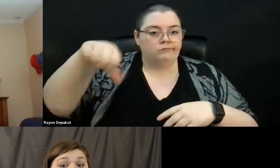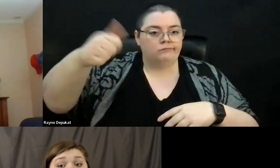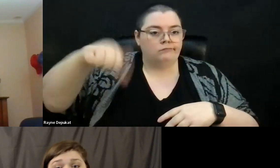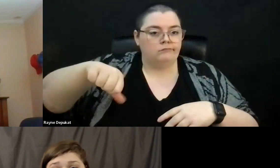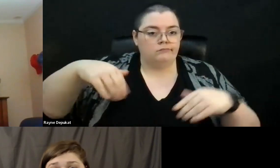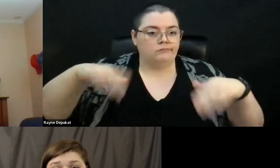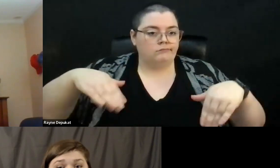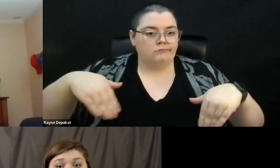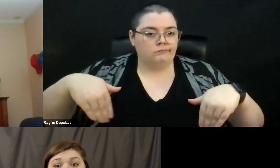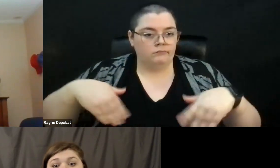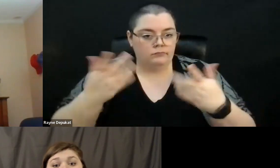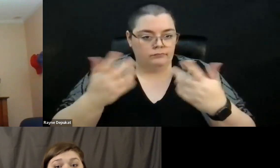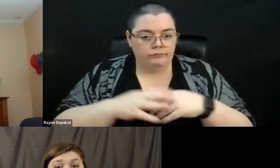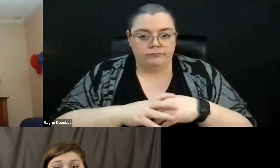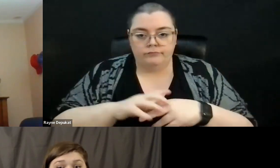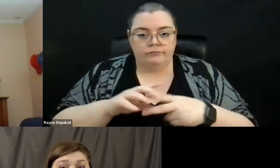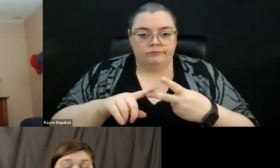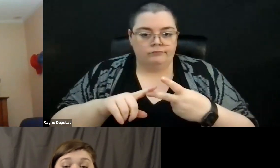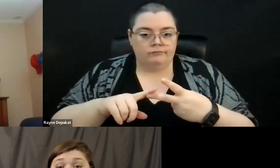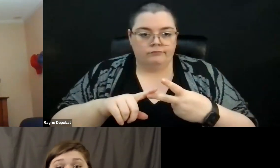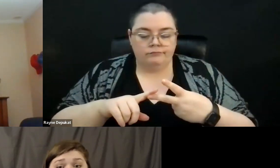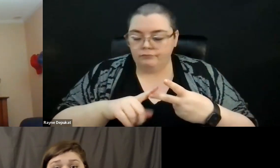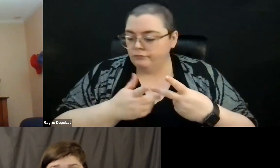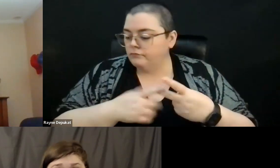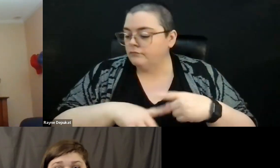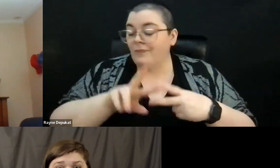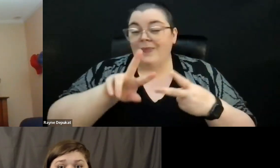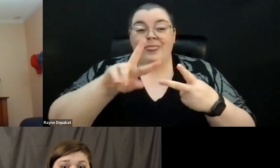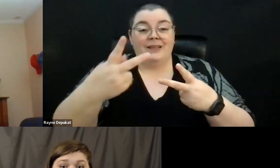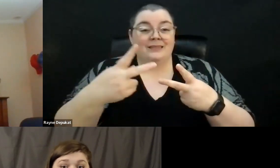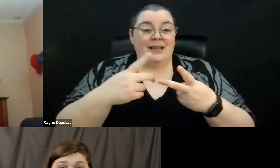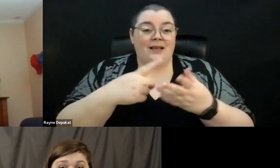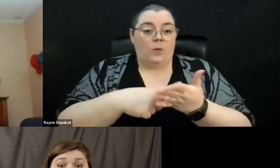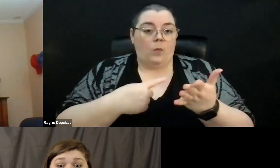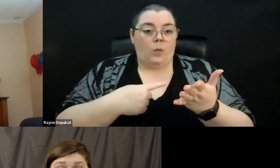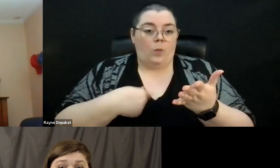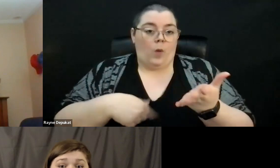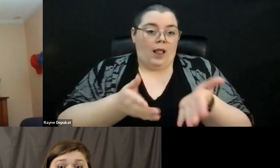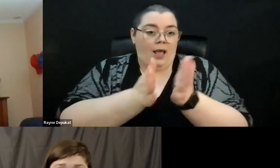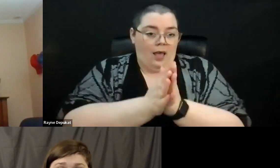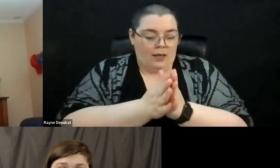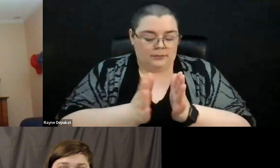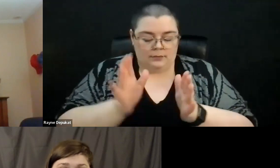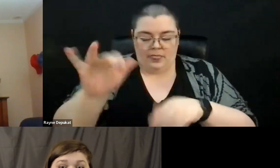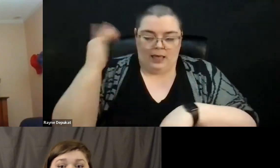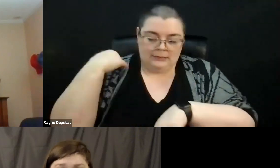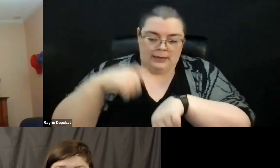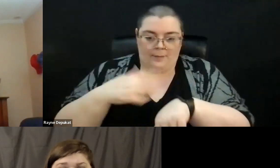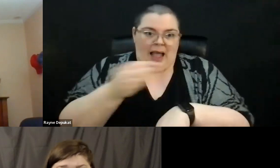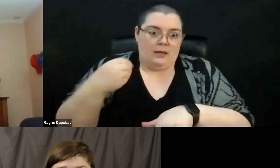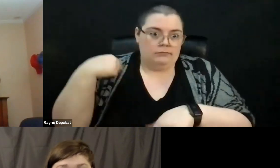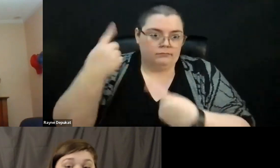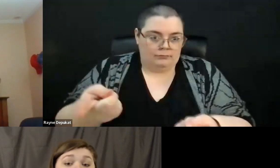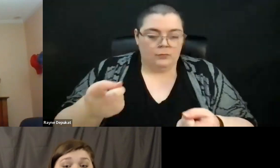I have not heard a yay or nay about that. So the second thing I would like